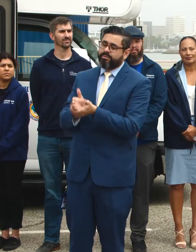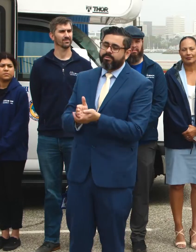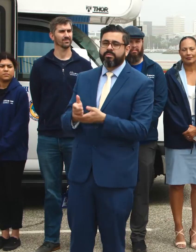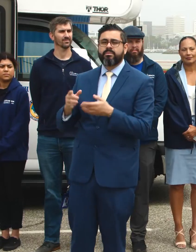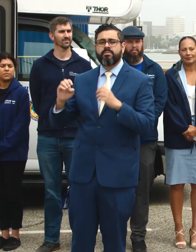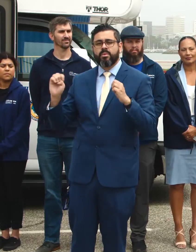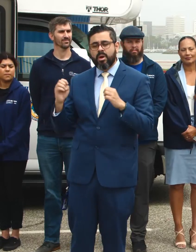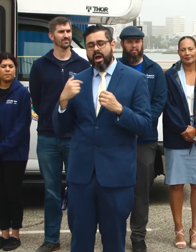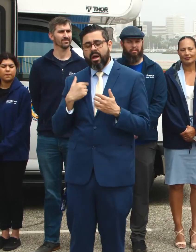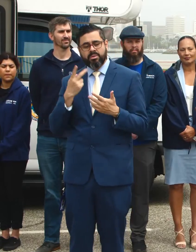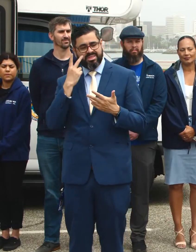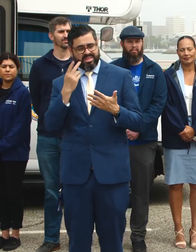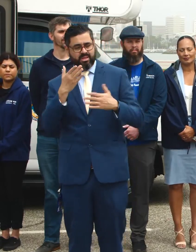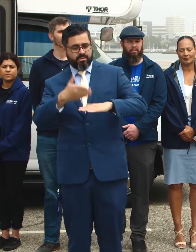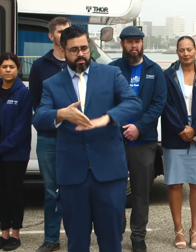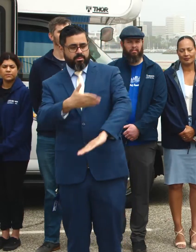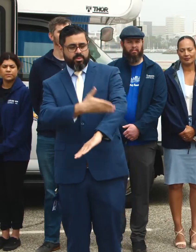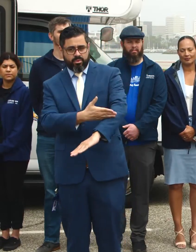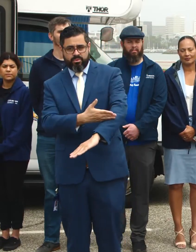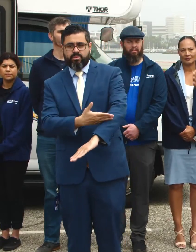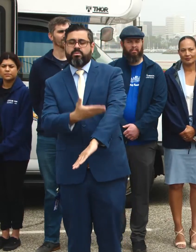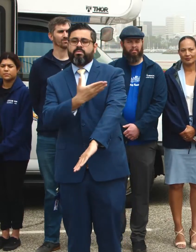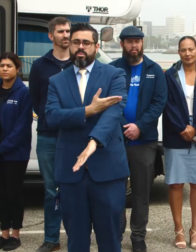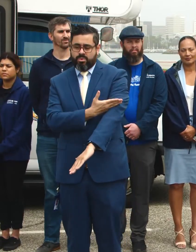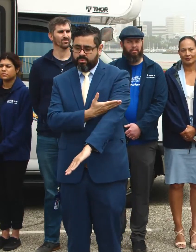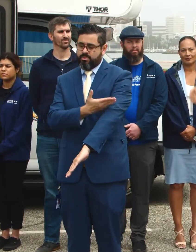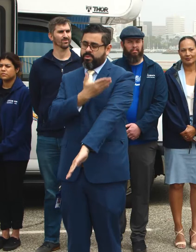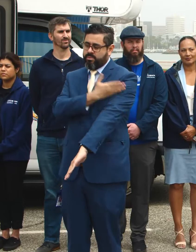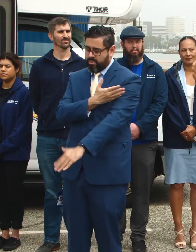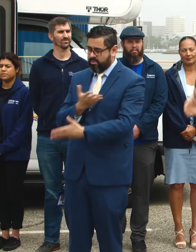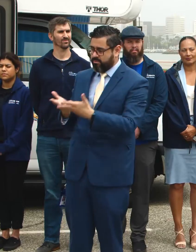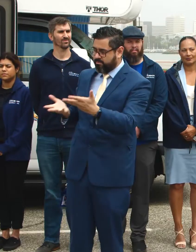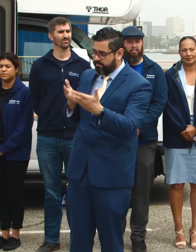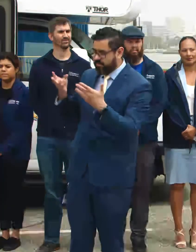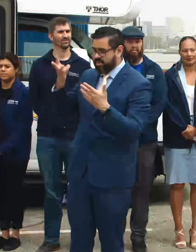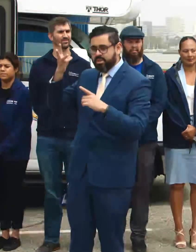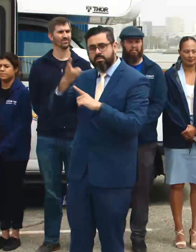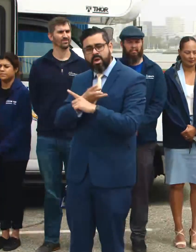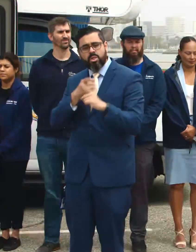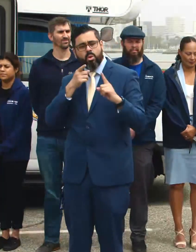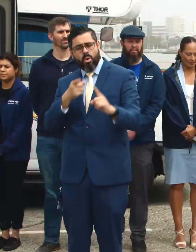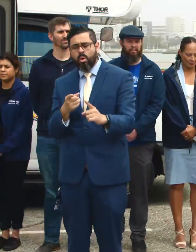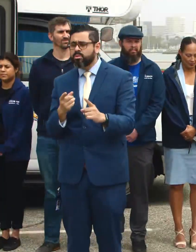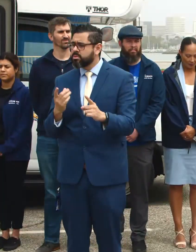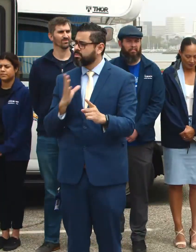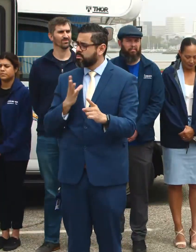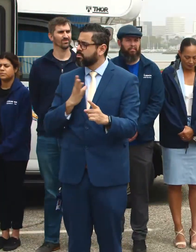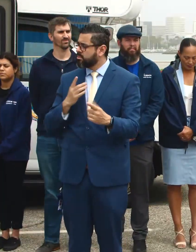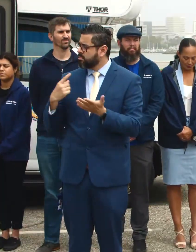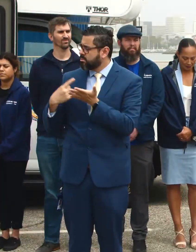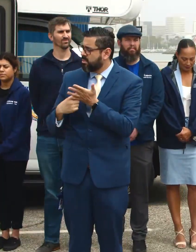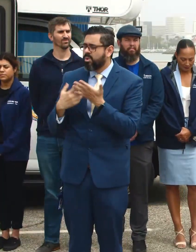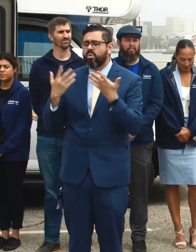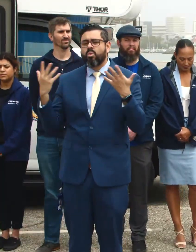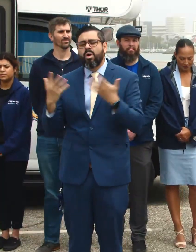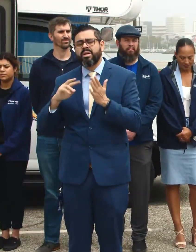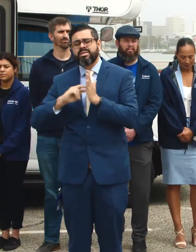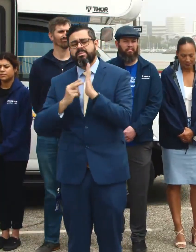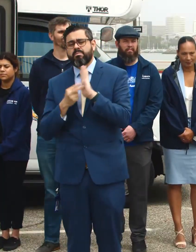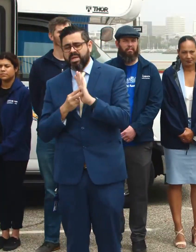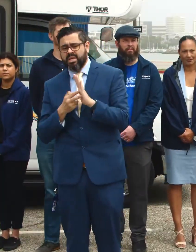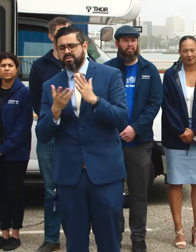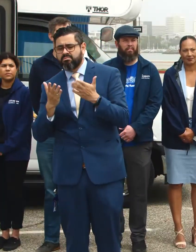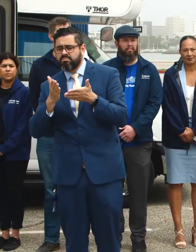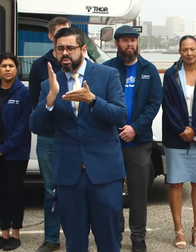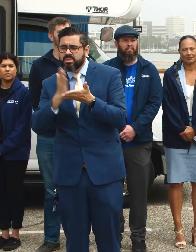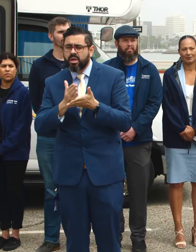some benchmarks as outlined in our plan, particularly some of the 6-month goals, then we'll explore what does it look like moving forward. Some